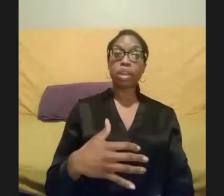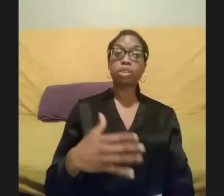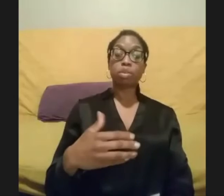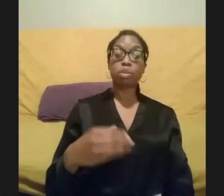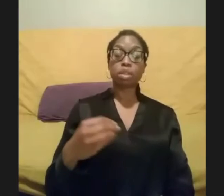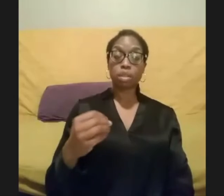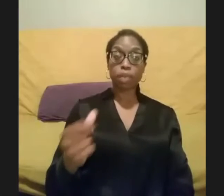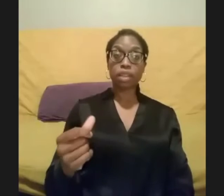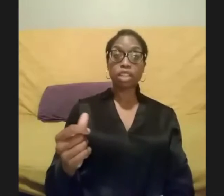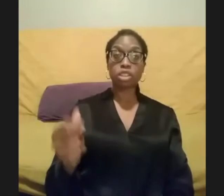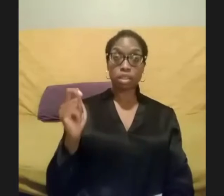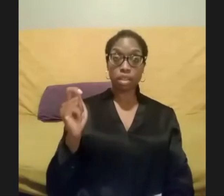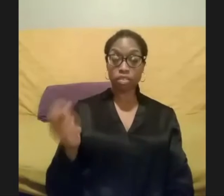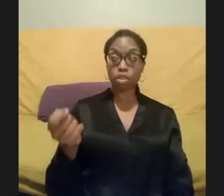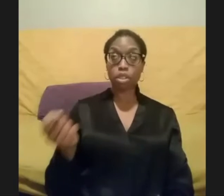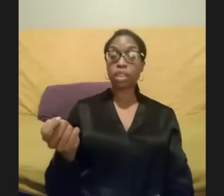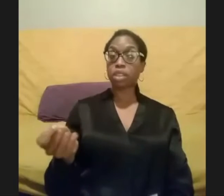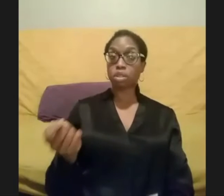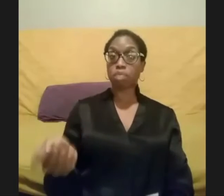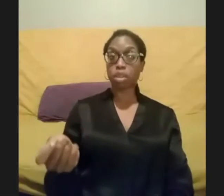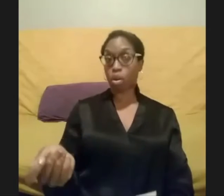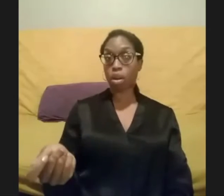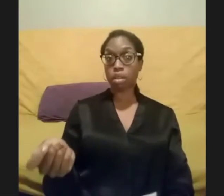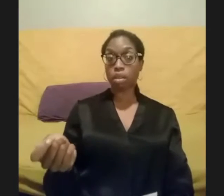to pay attention and kind of clue in that there's something wrong.